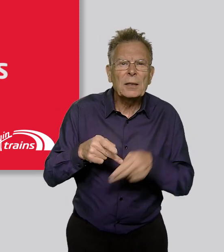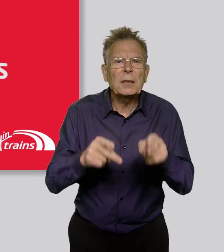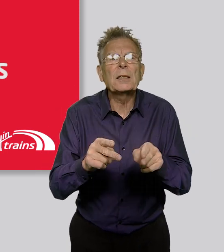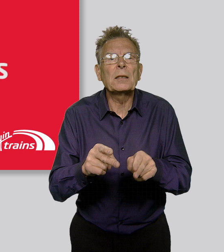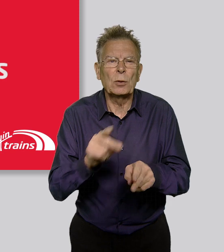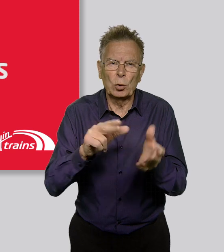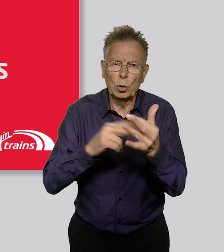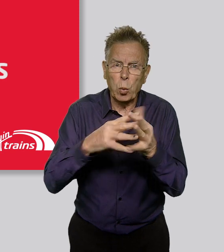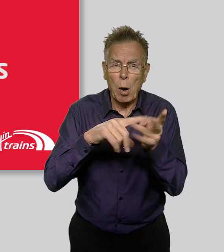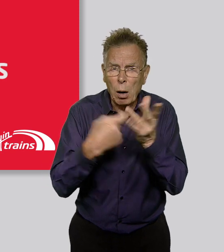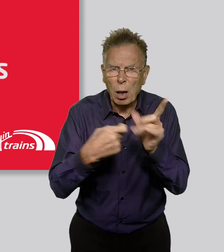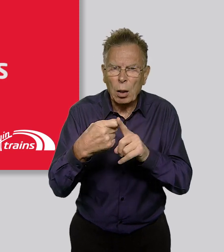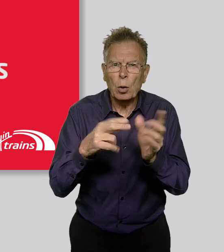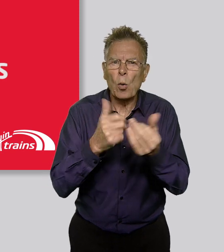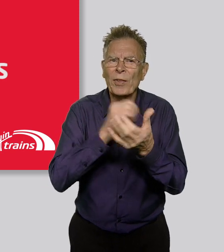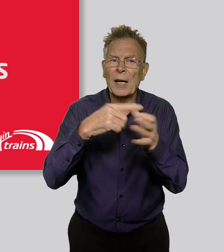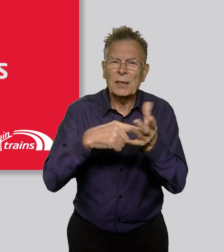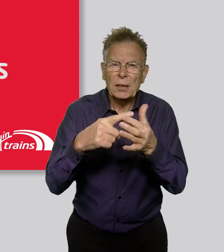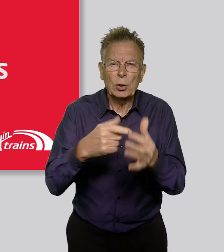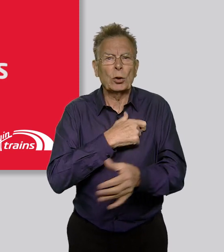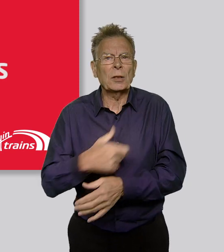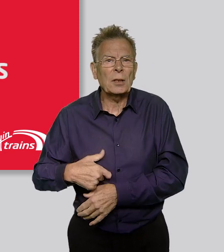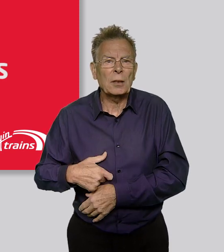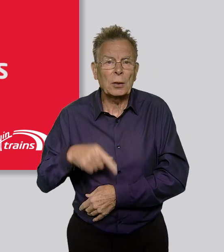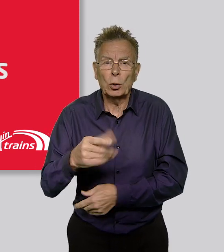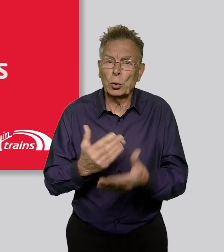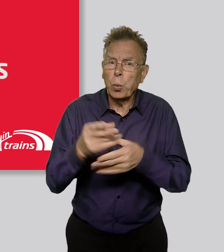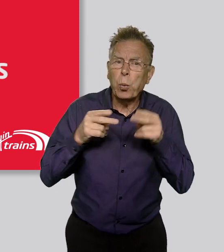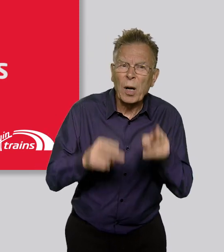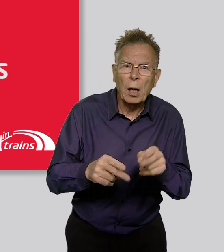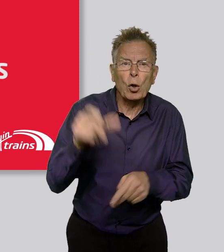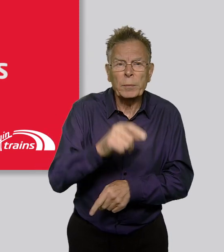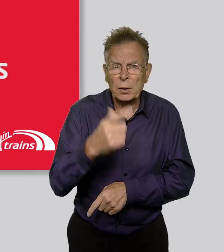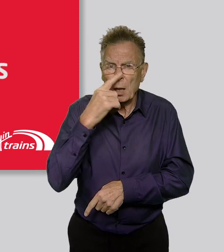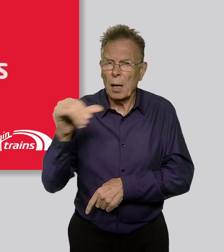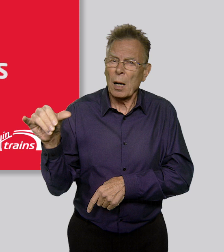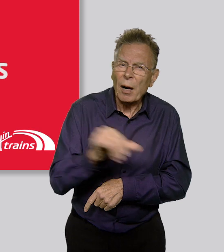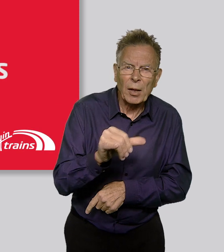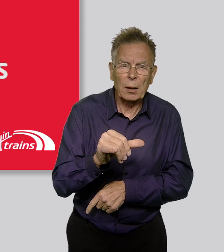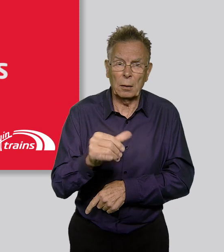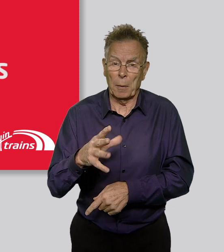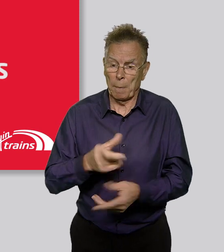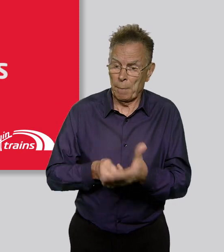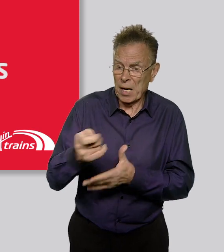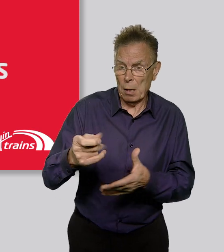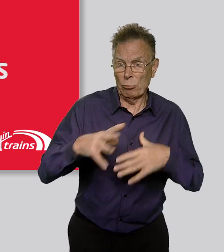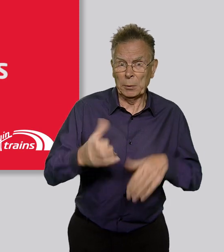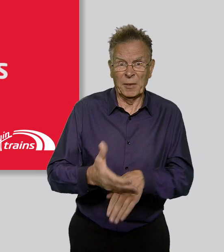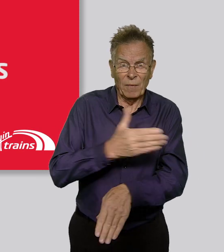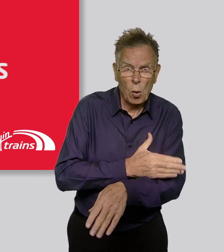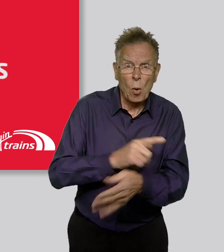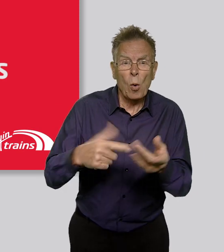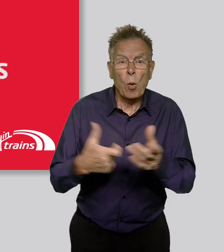coming to Newark Northgate and Doncaster. With the new system, customers will be able to pay for parking in